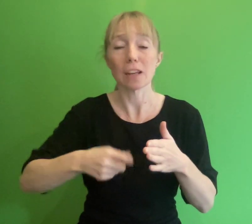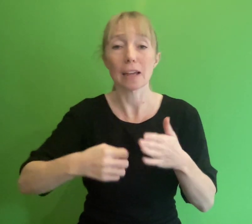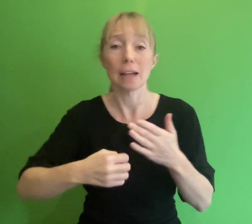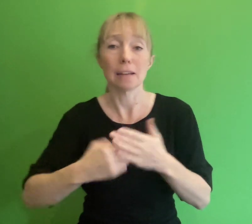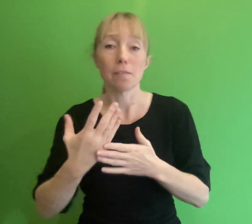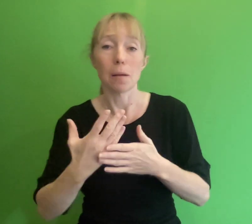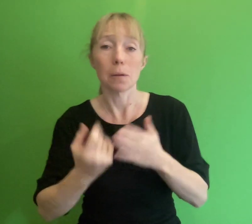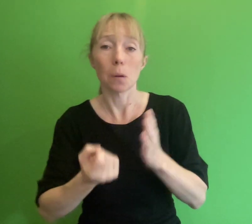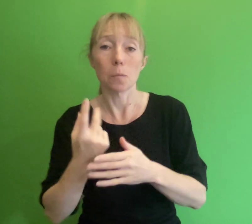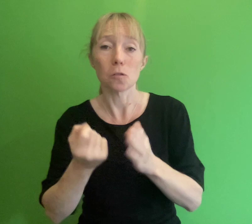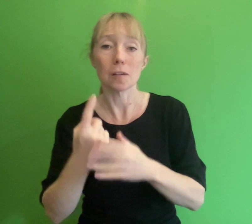and disabled people.